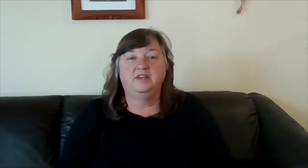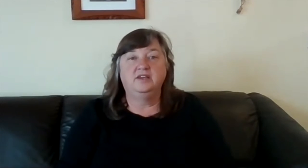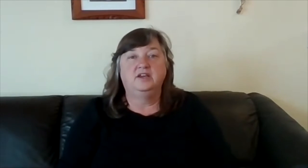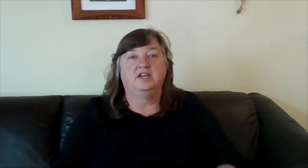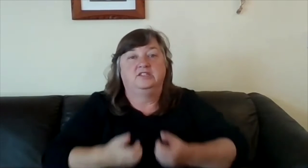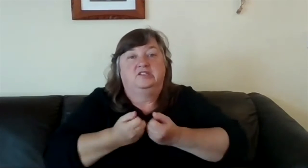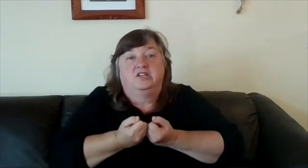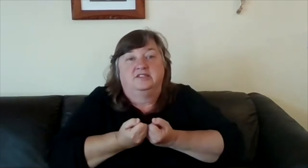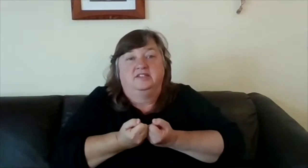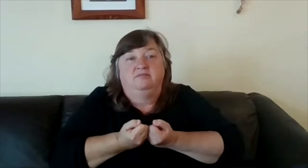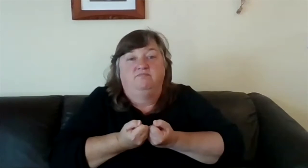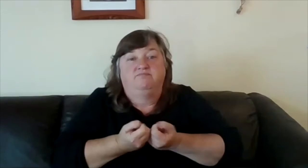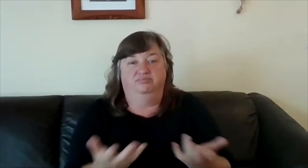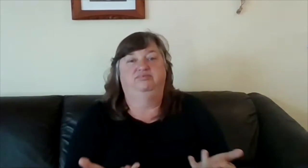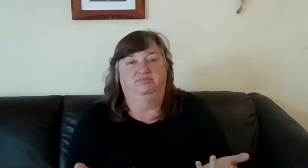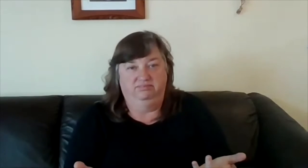be exhausted.